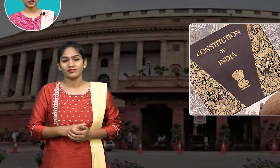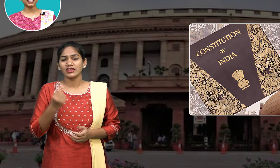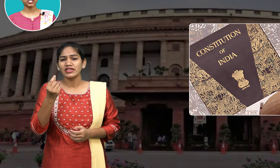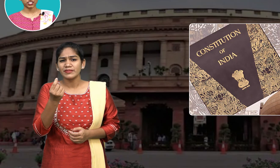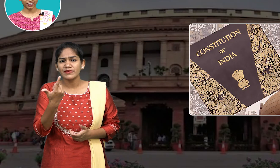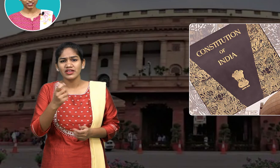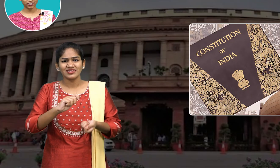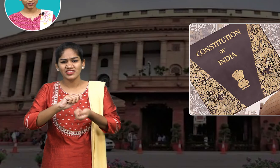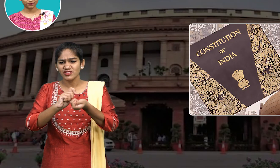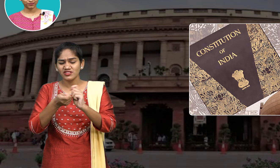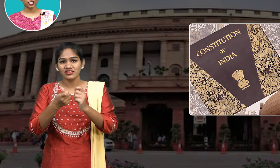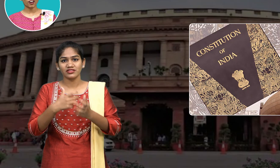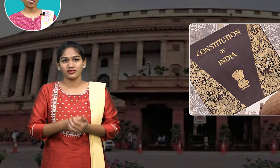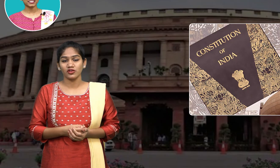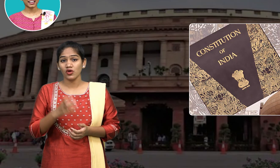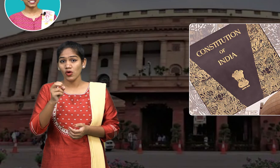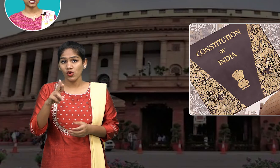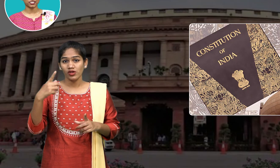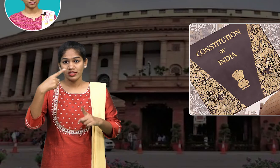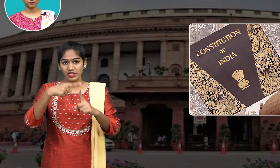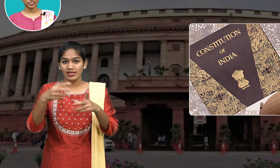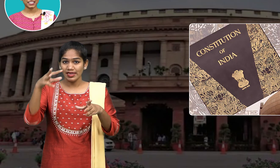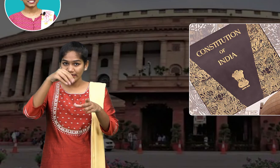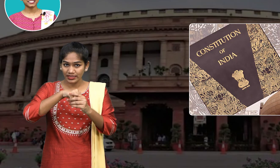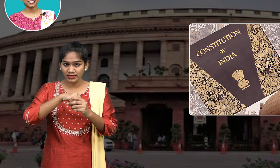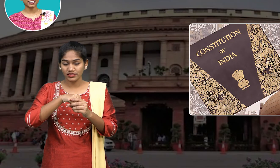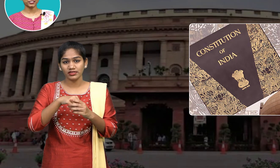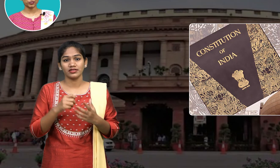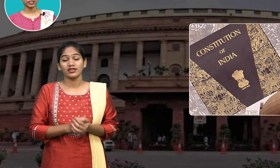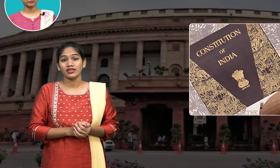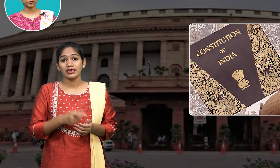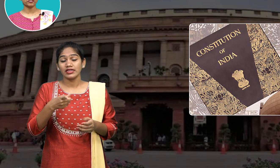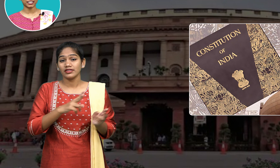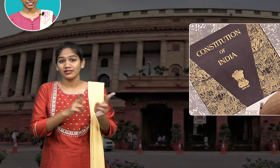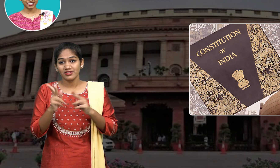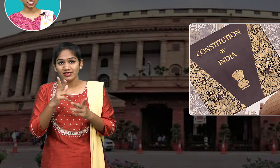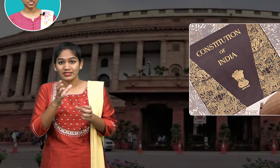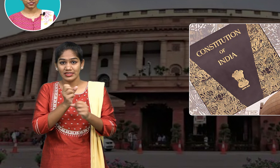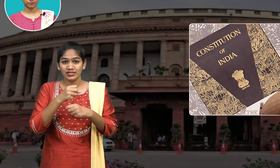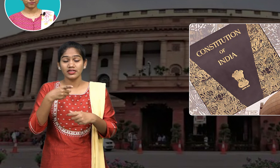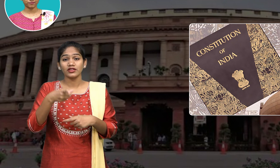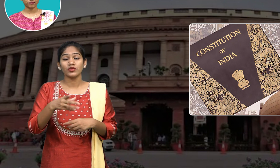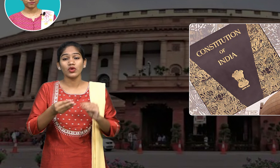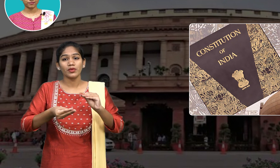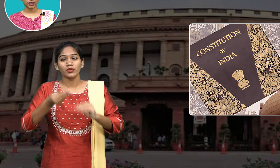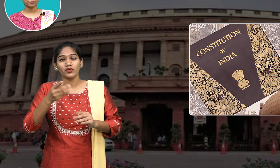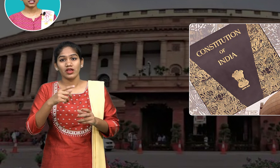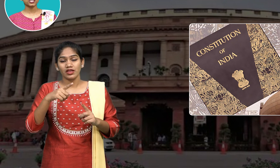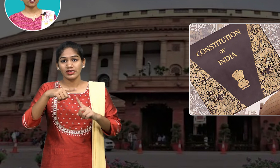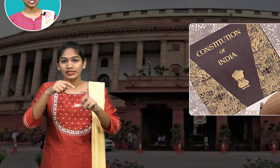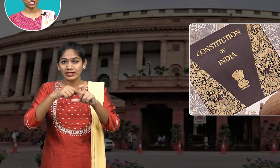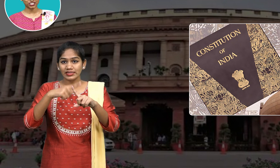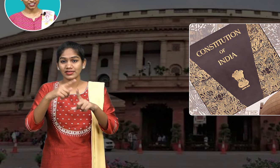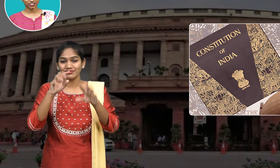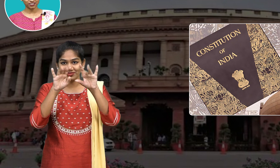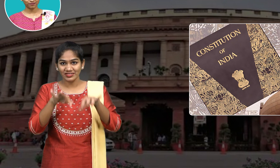A minor change or addition designed to improve a text, piece